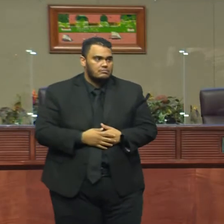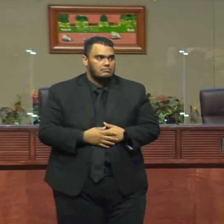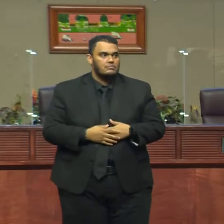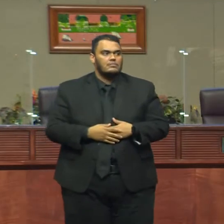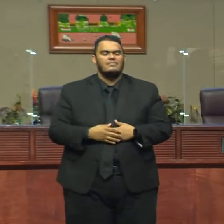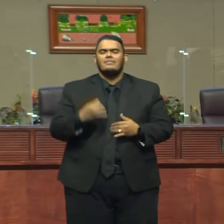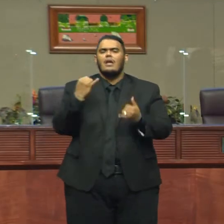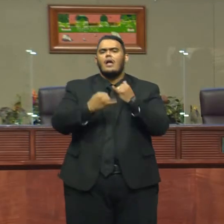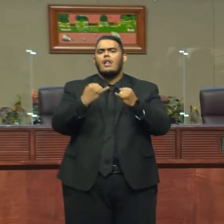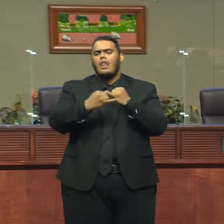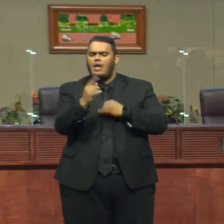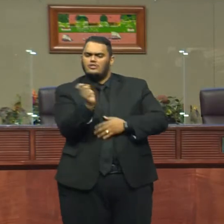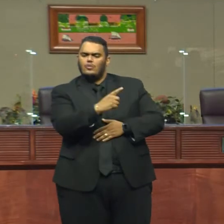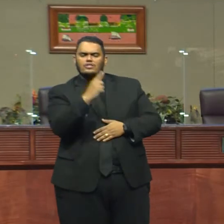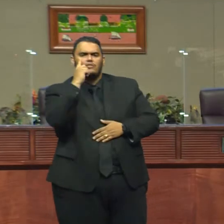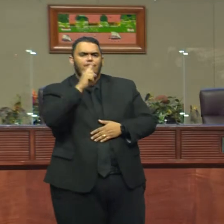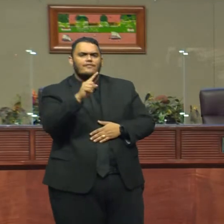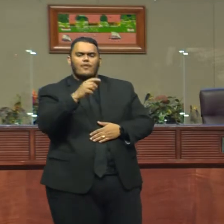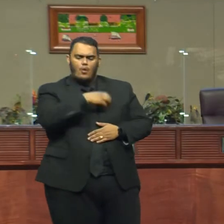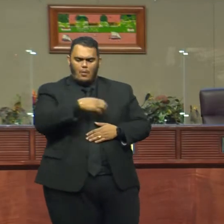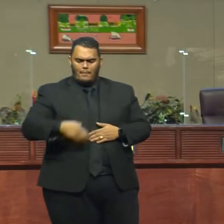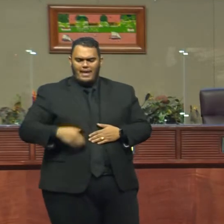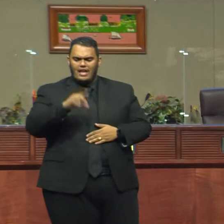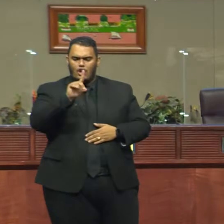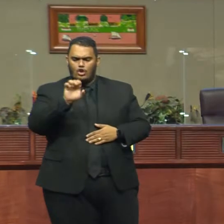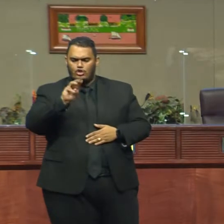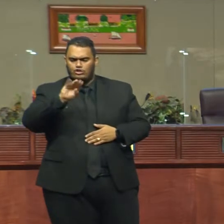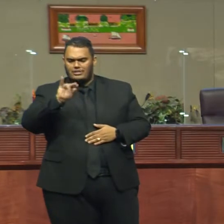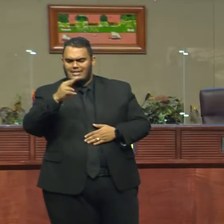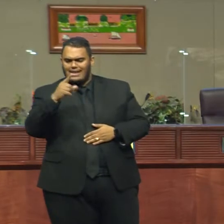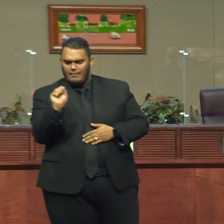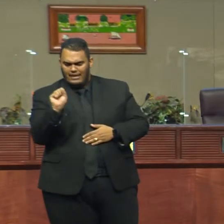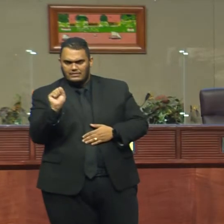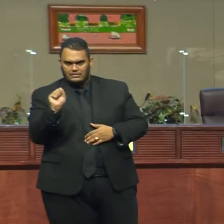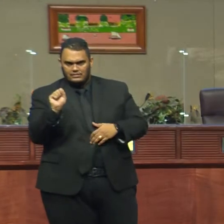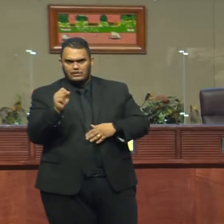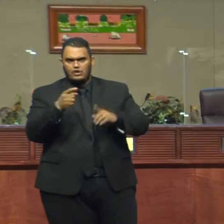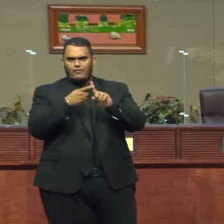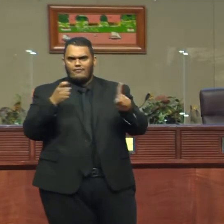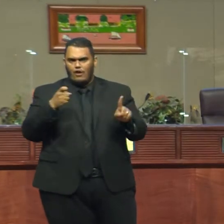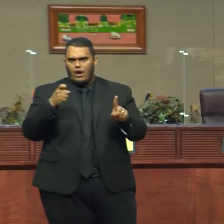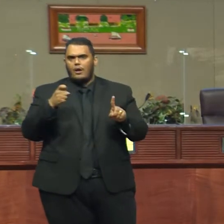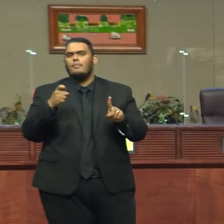question here is for Mayor Demings from Ryan Lynch in the Orlando Business Journal. His